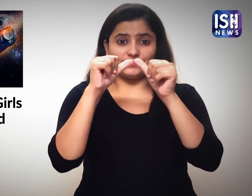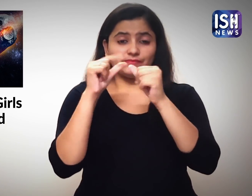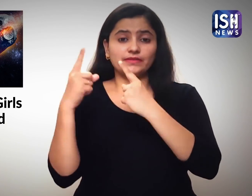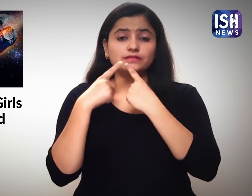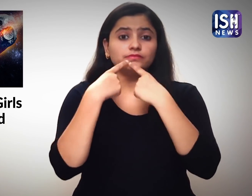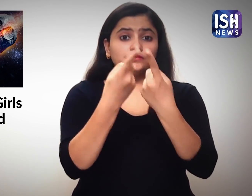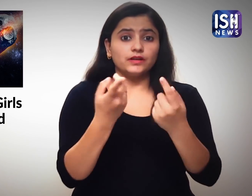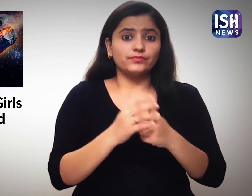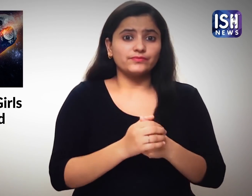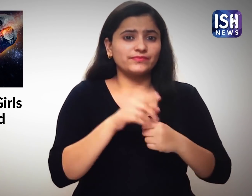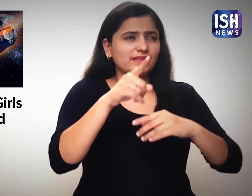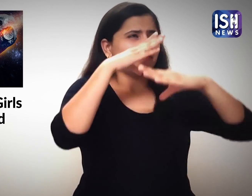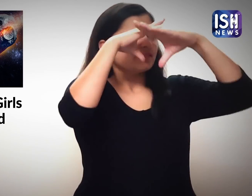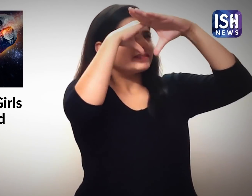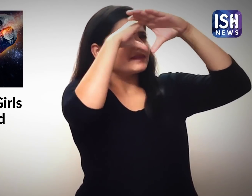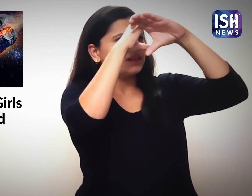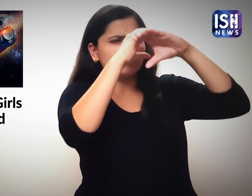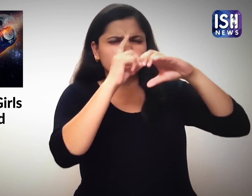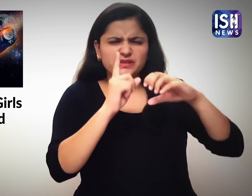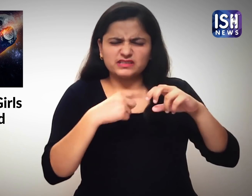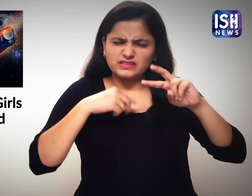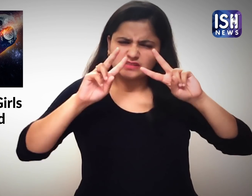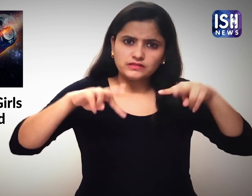Asteroids are taken very seriously by NASA.